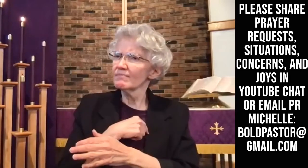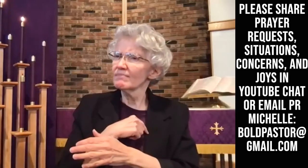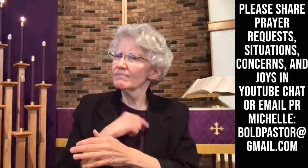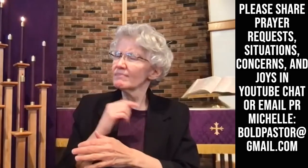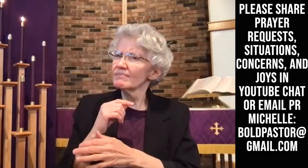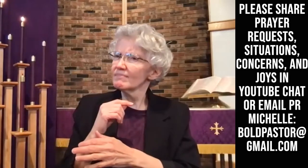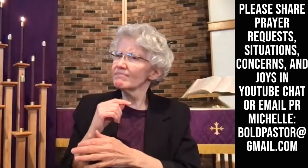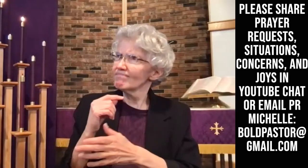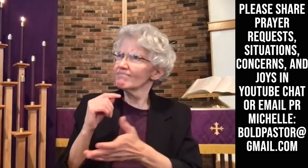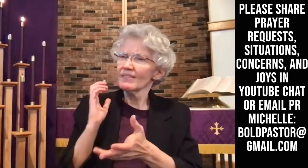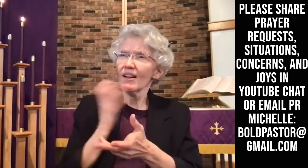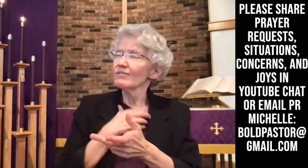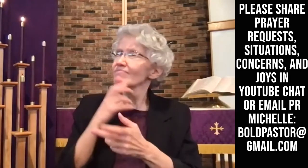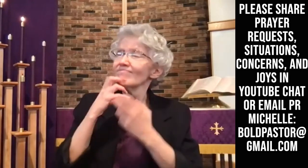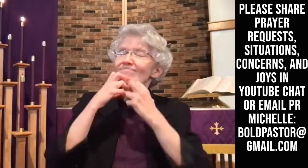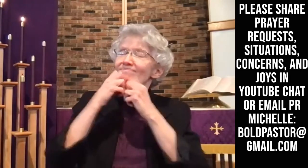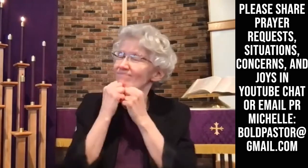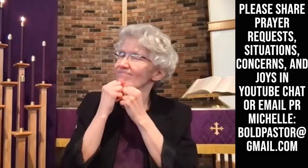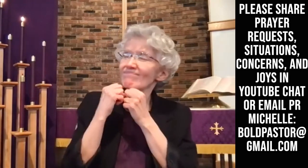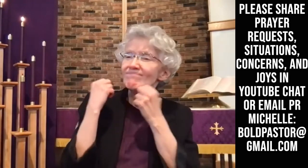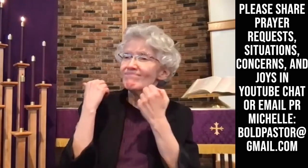Show us that our treasures are in you alone, God.